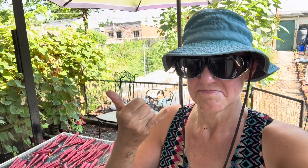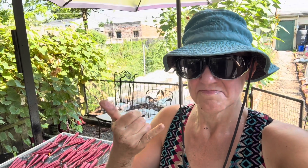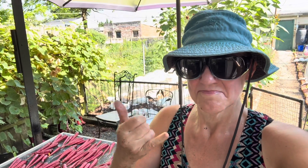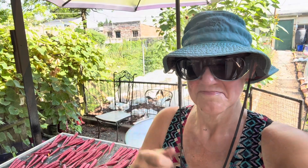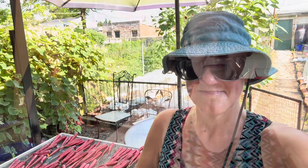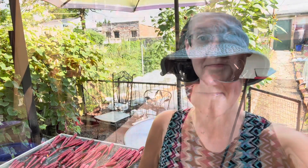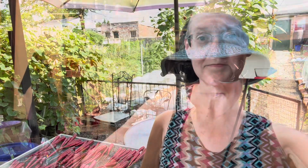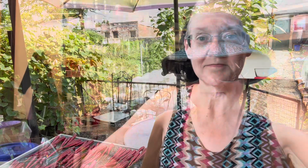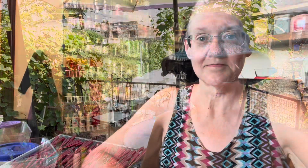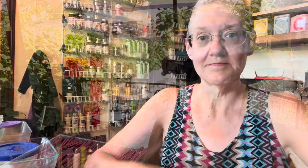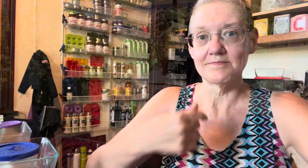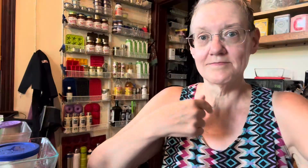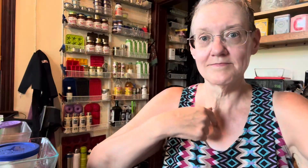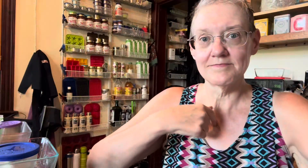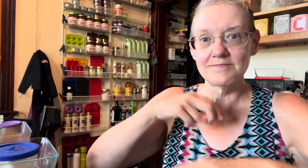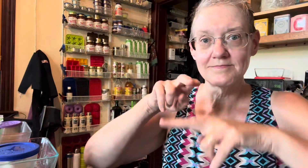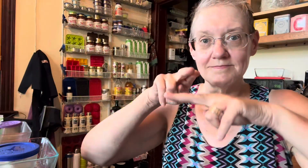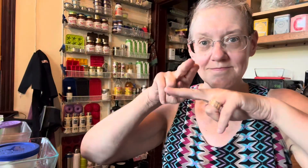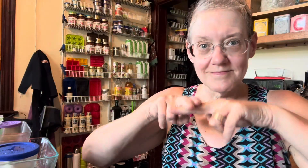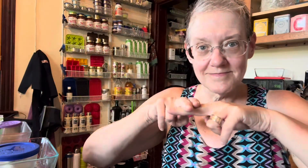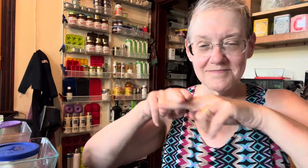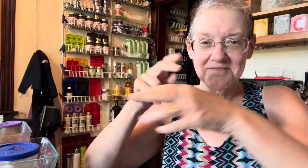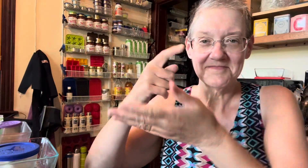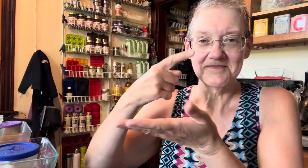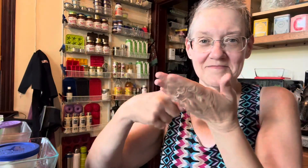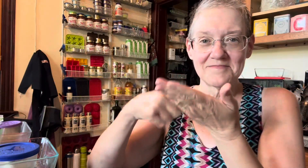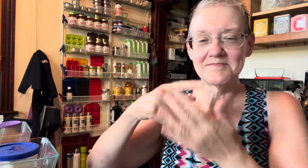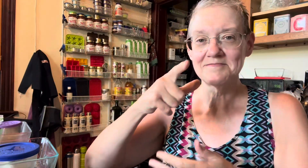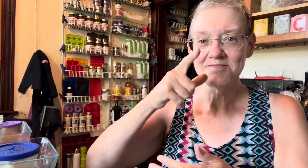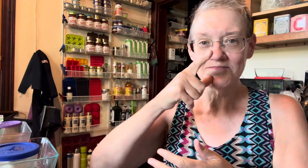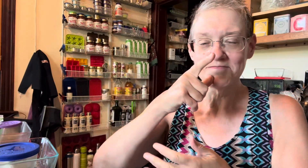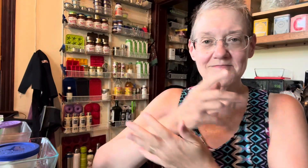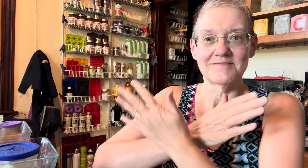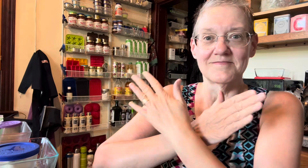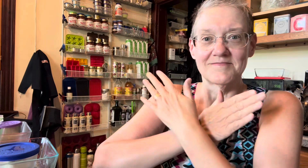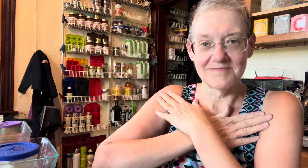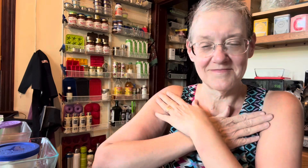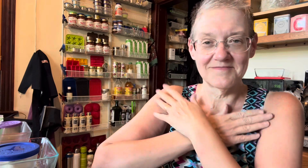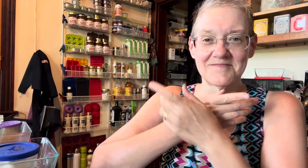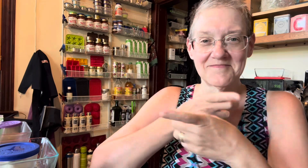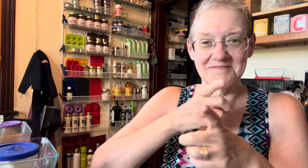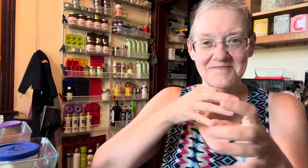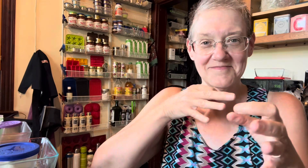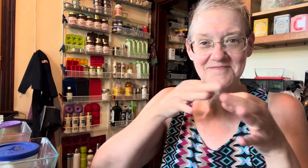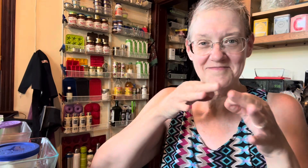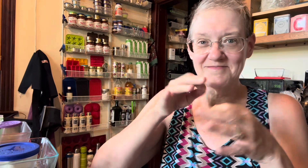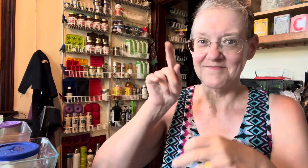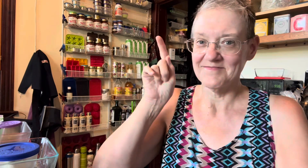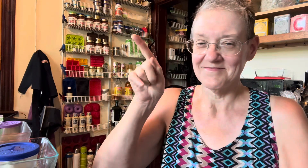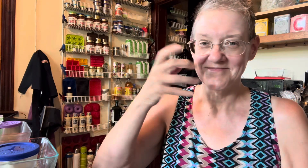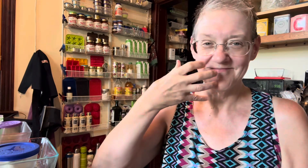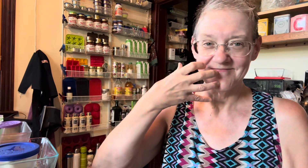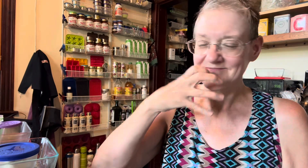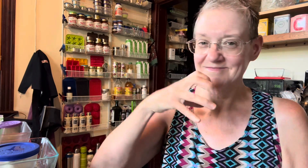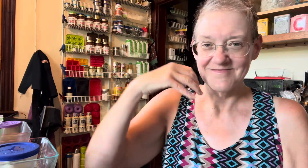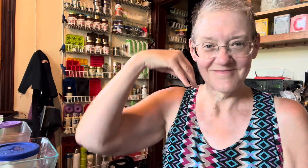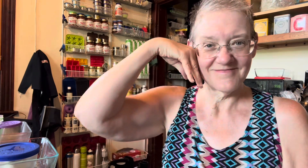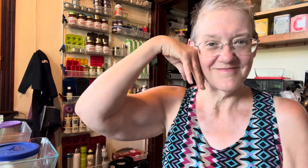but not now. I'm going to sit so I can rest while I discuss lunch. It is hot out